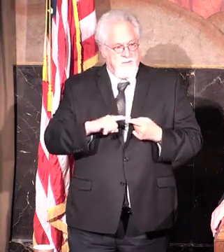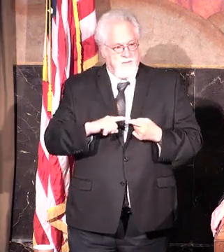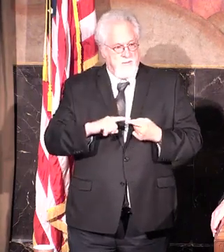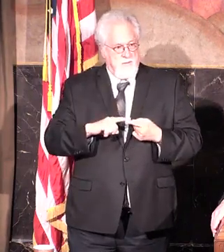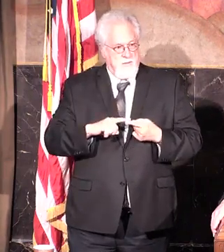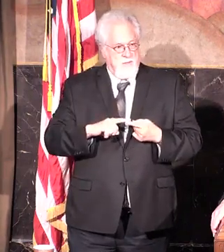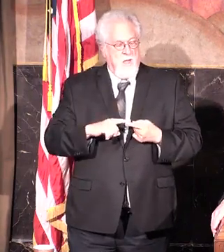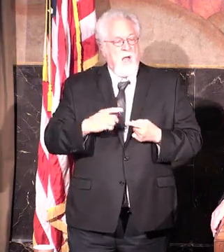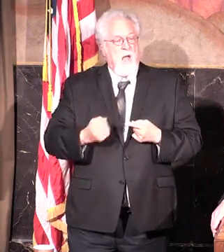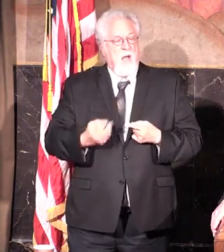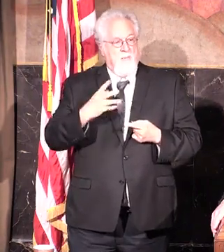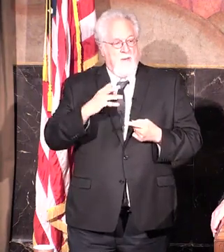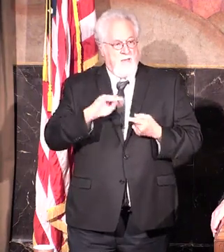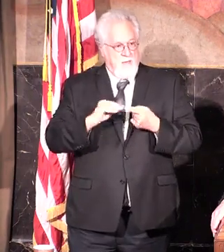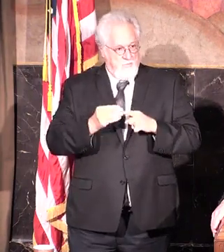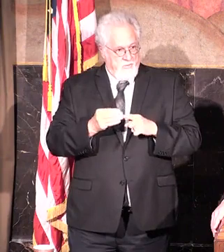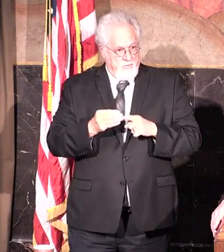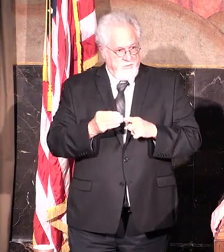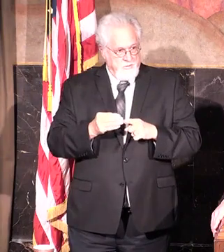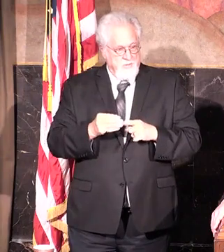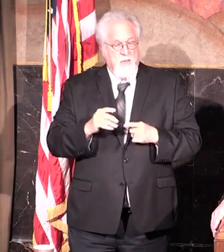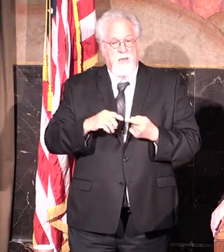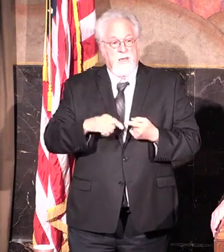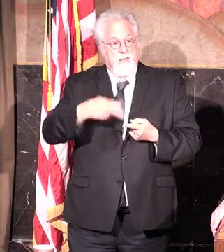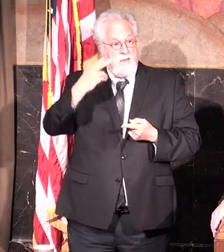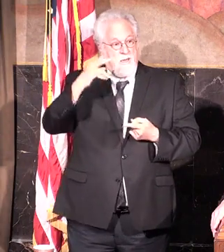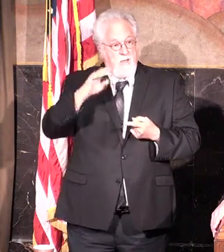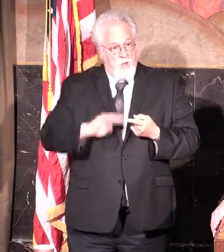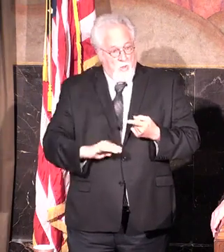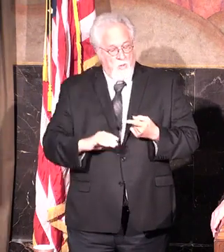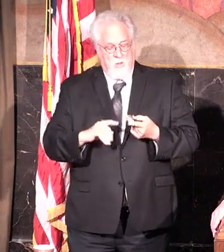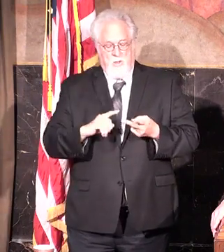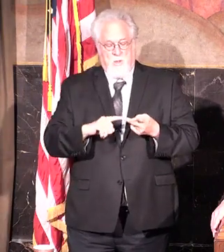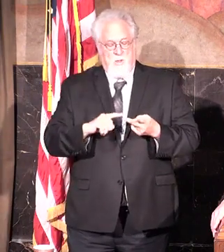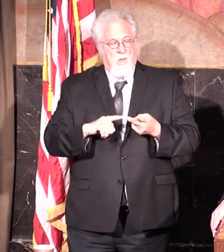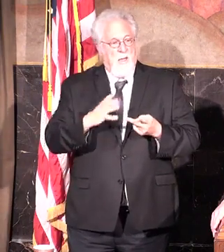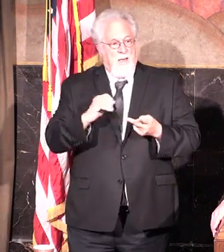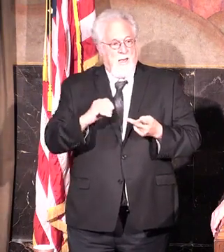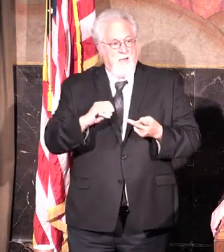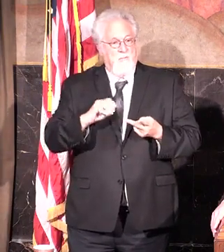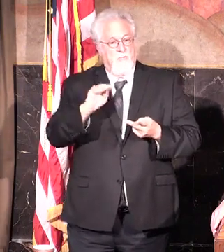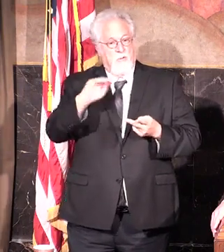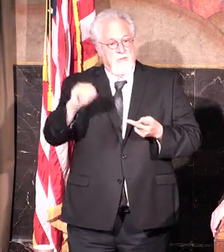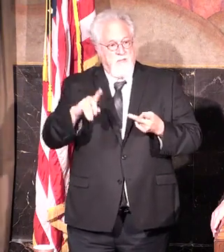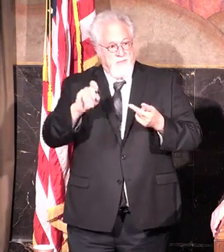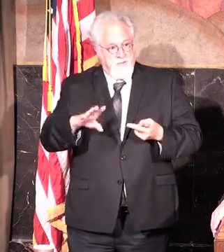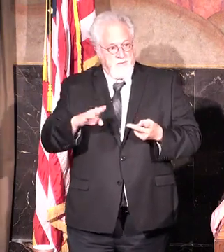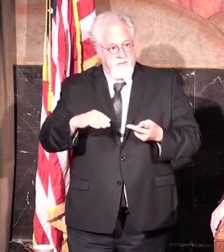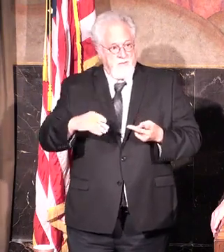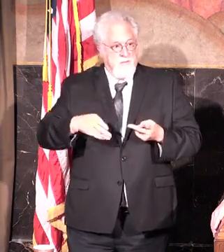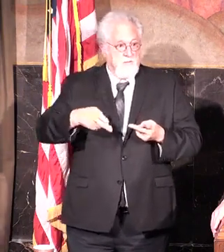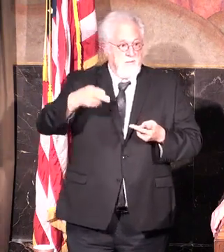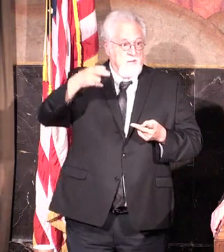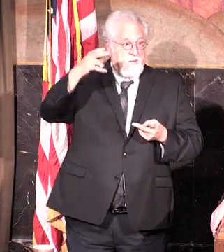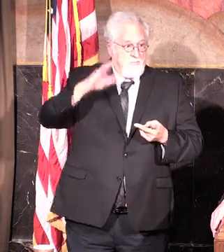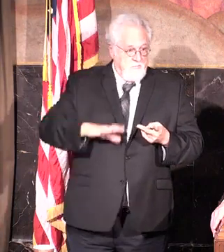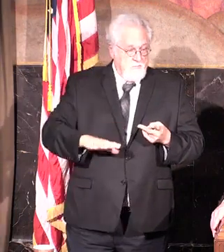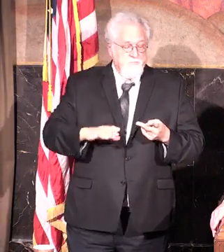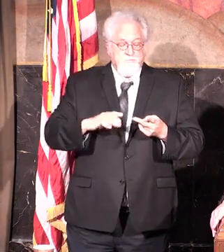raw number of cases, is that increasing or decreasing, and or cases as a percentage of tests increasing or decreasing.